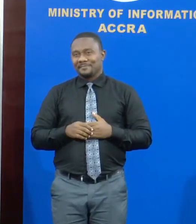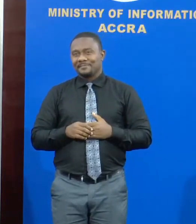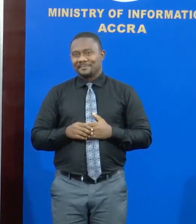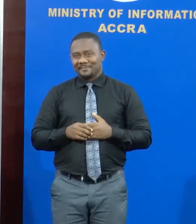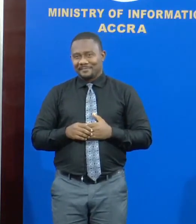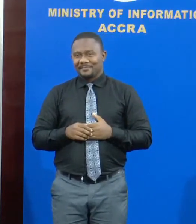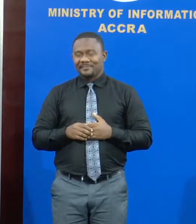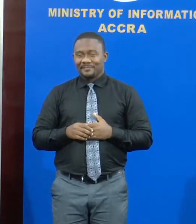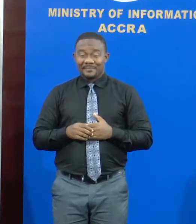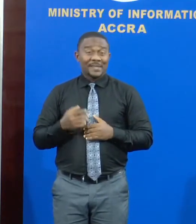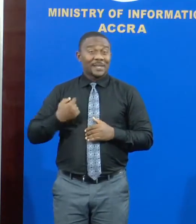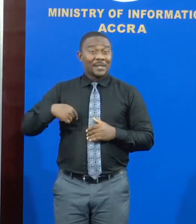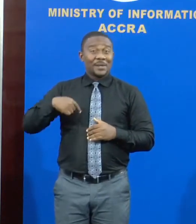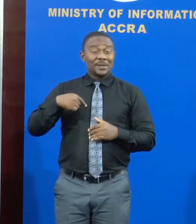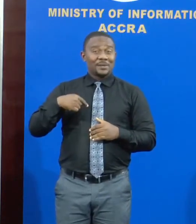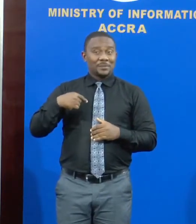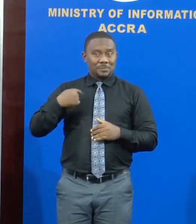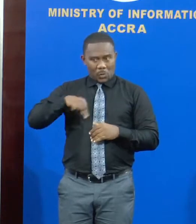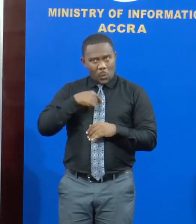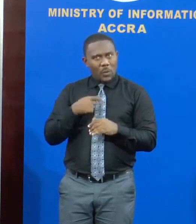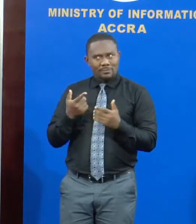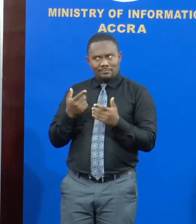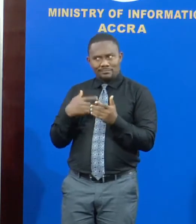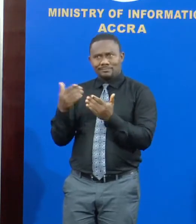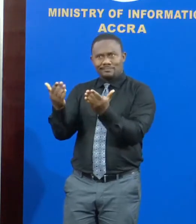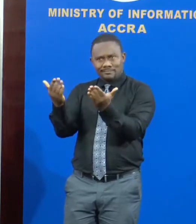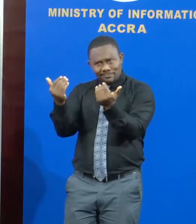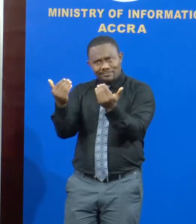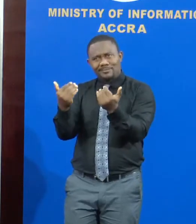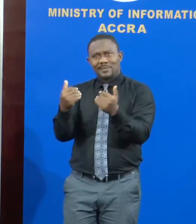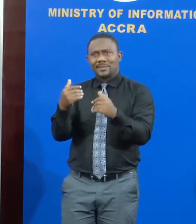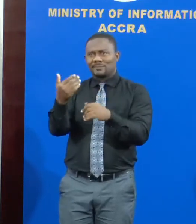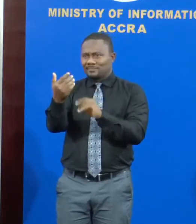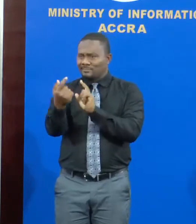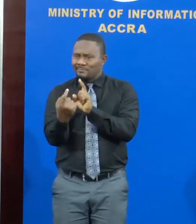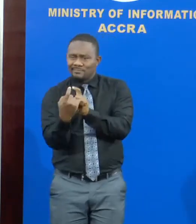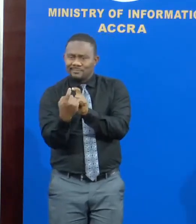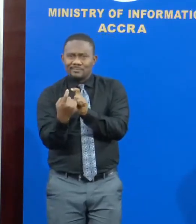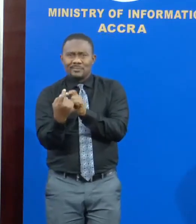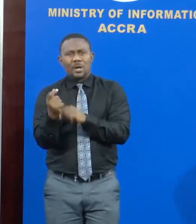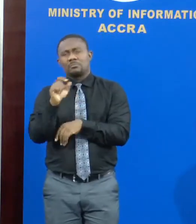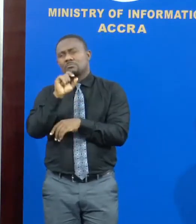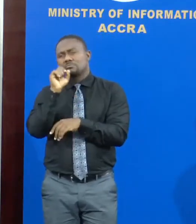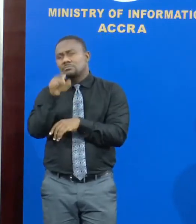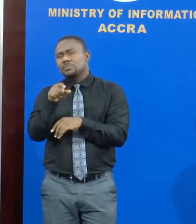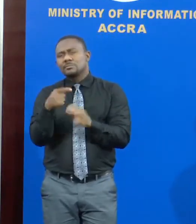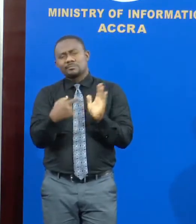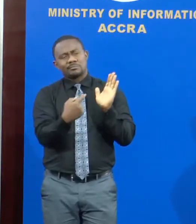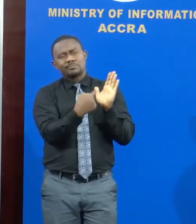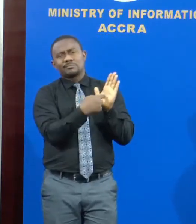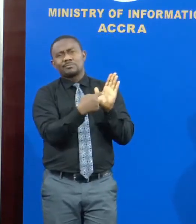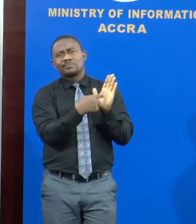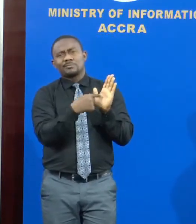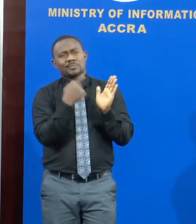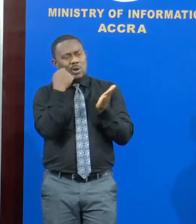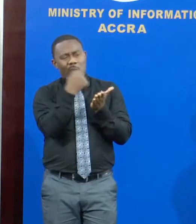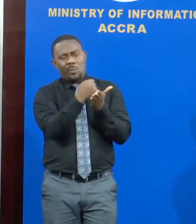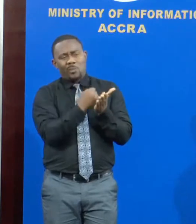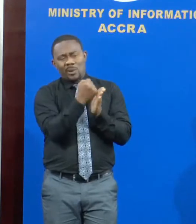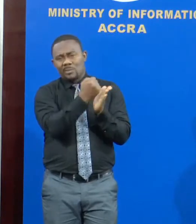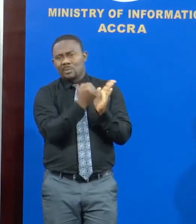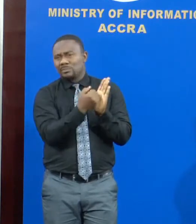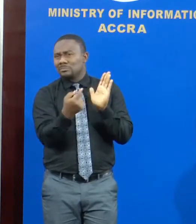an adjudication process at SNET where we will call you in and we will put it to you. We will show you your own documents